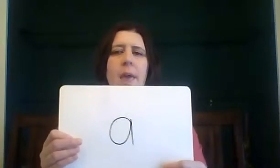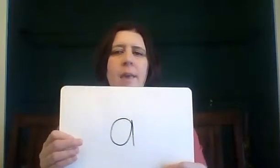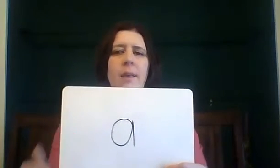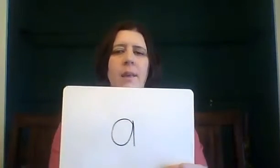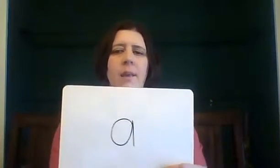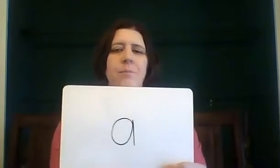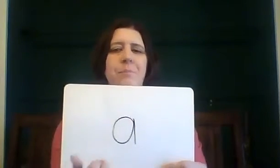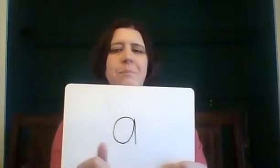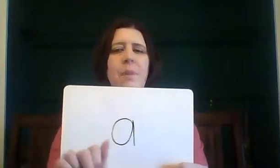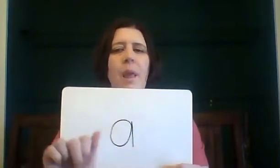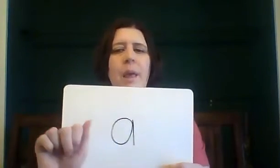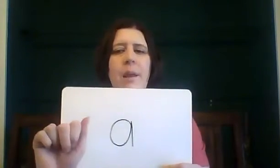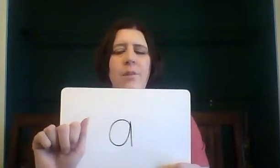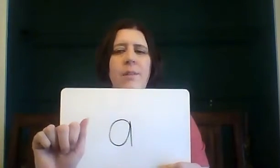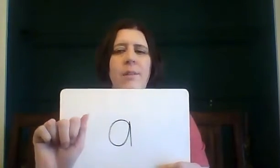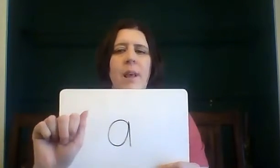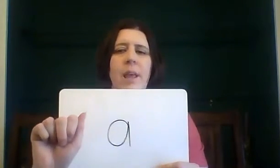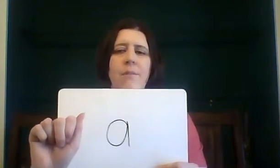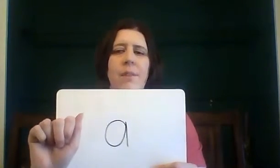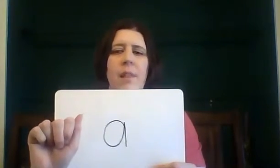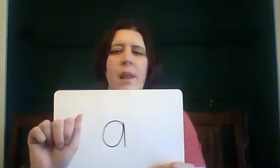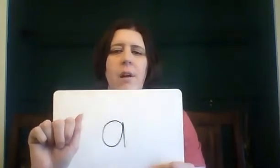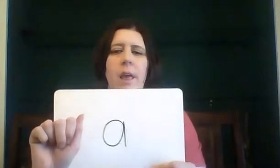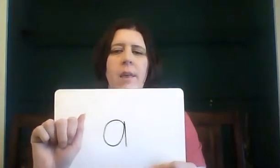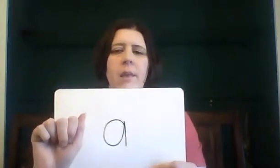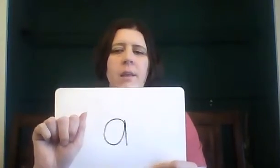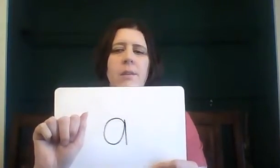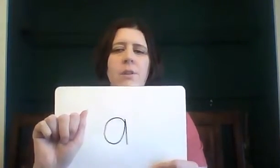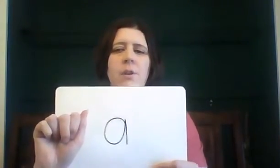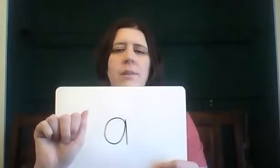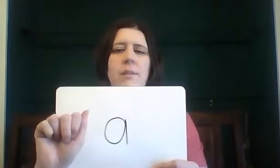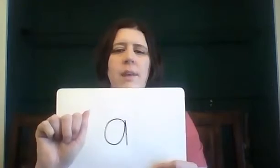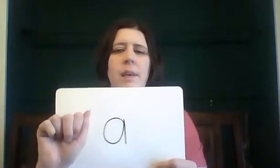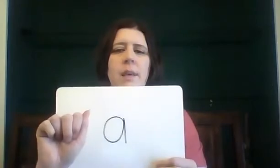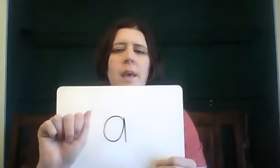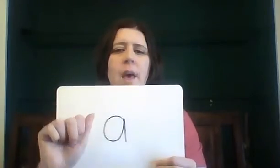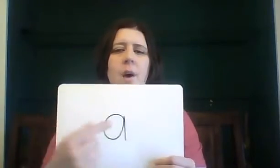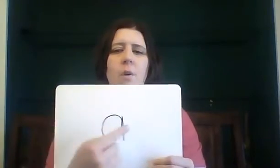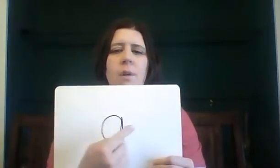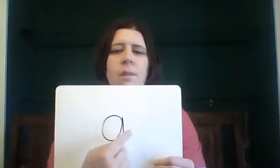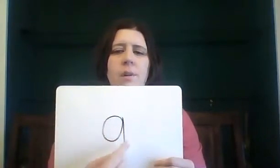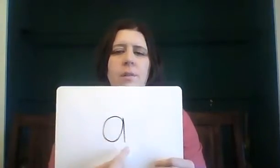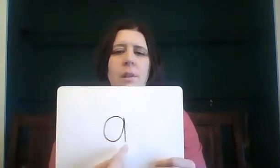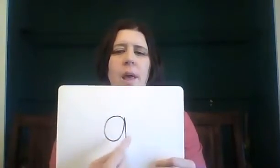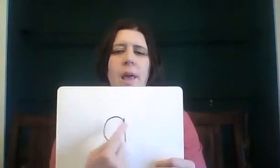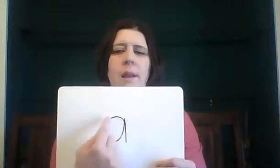A. And here's the sign for the letter A. So you can see how there's a line and